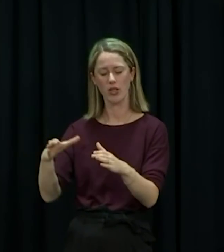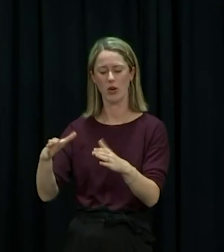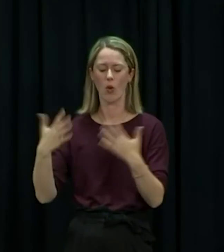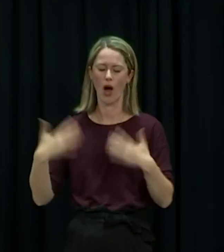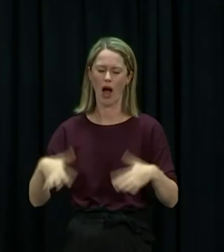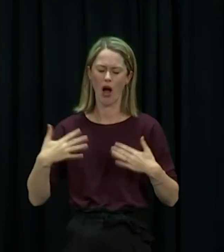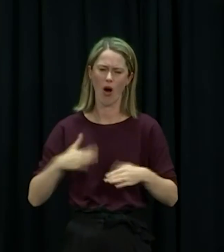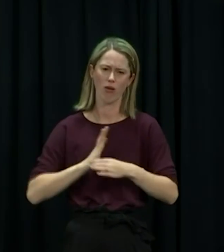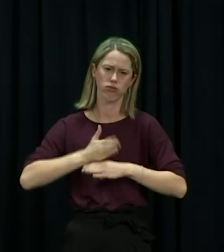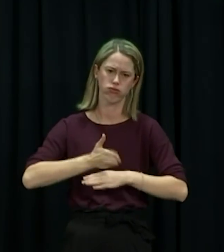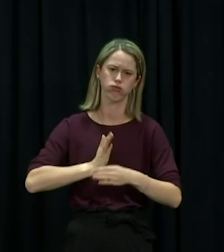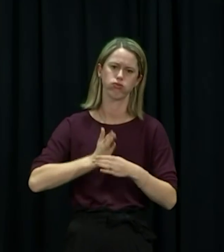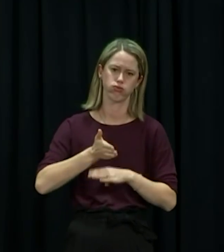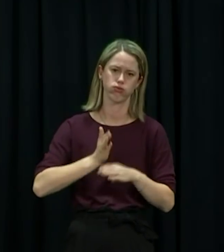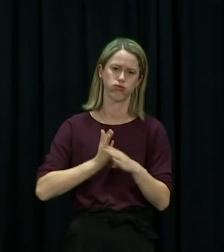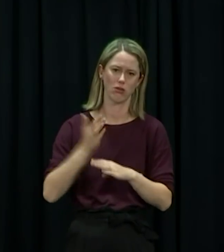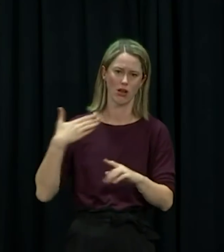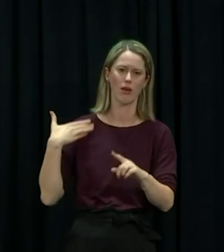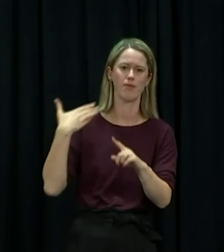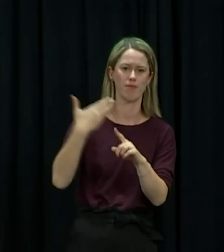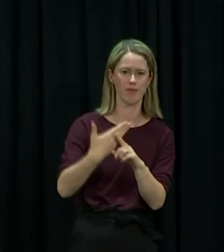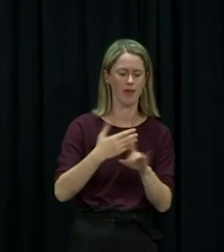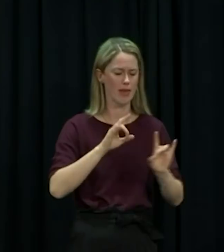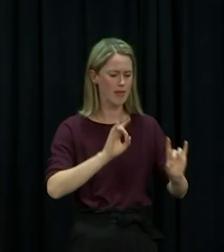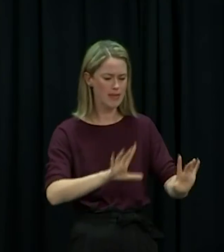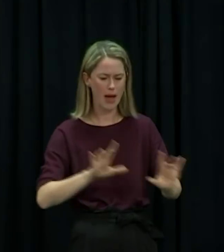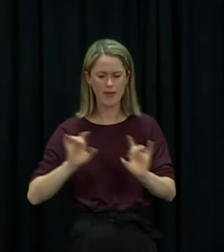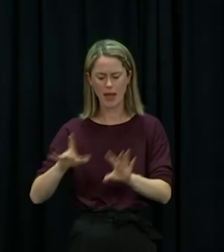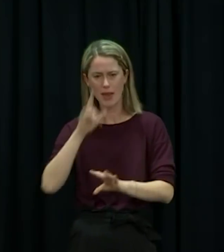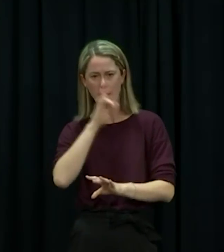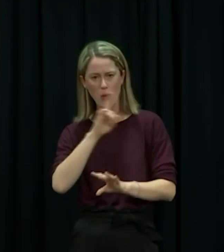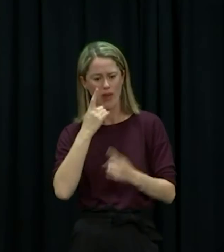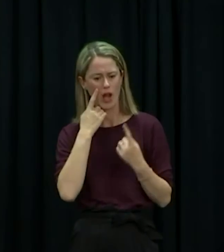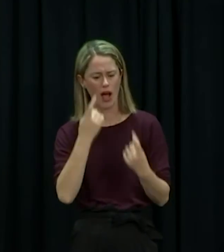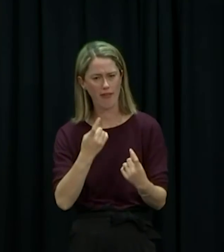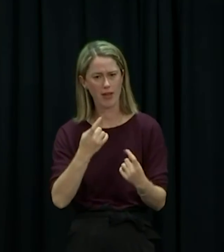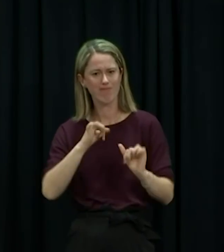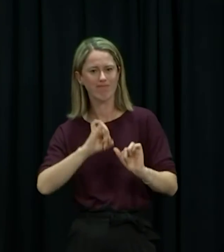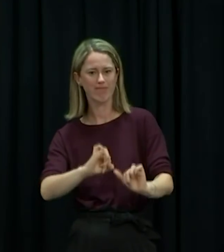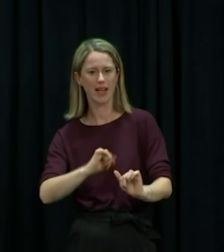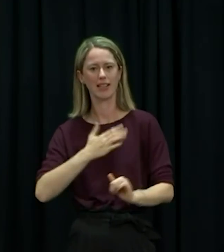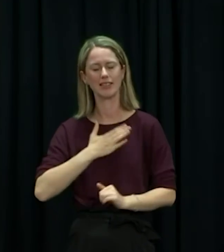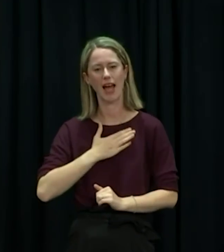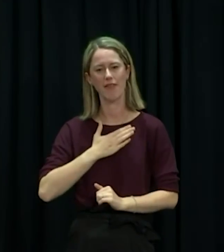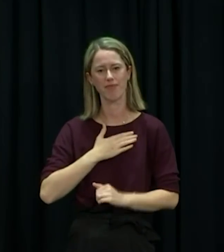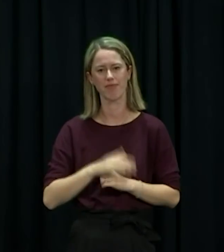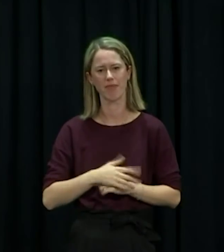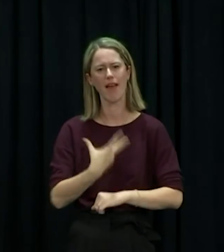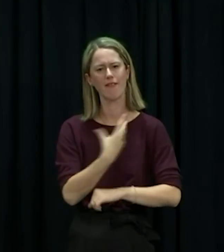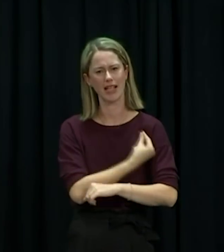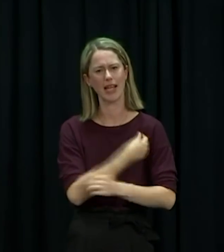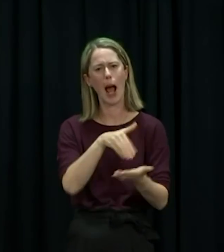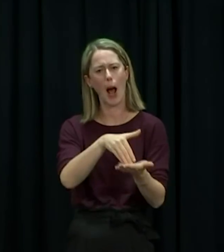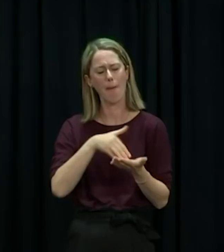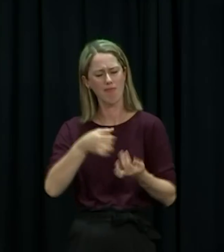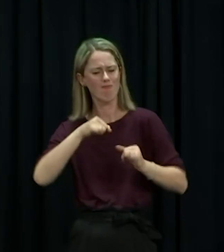an incredible job throughout this pandemic, keeping themselves and the people who they care for safe. Vaccination remains our